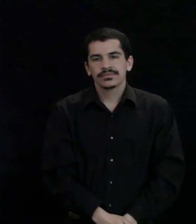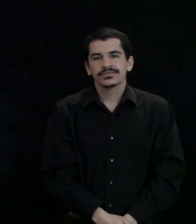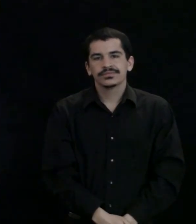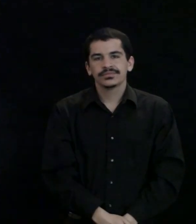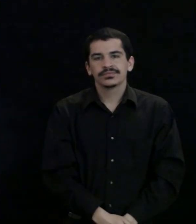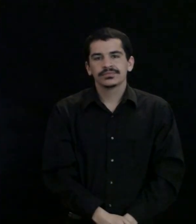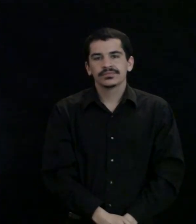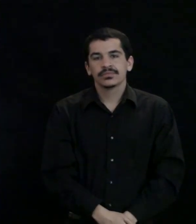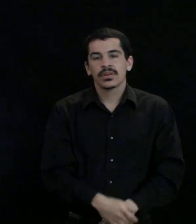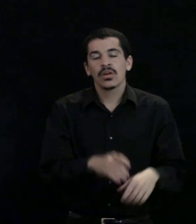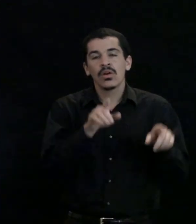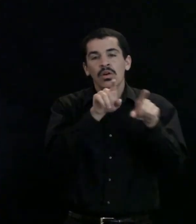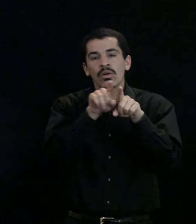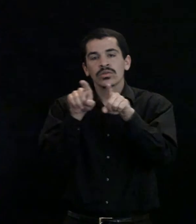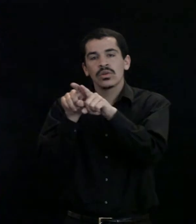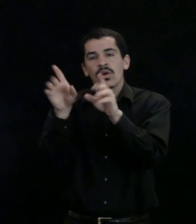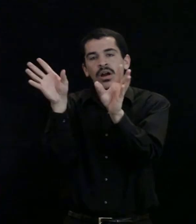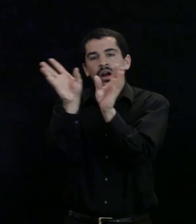and a conference room.